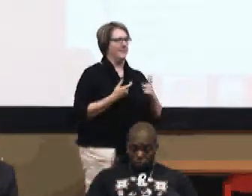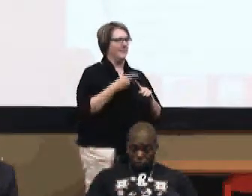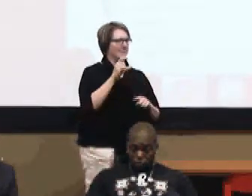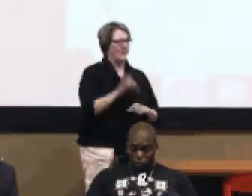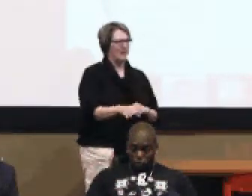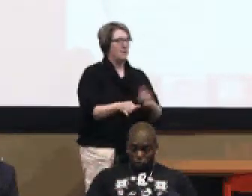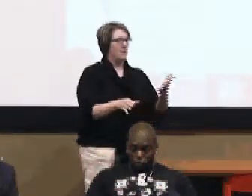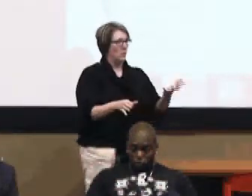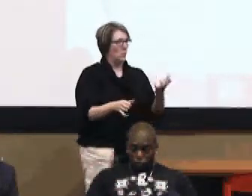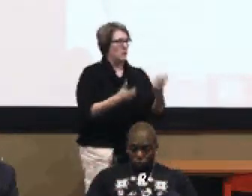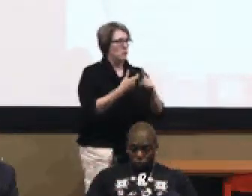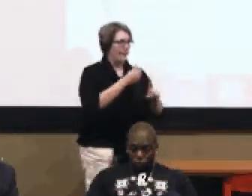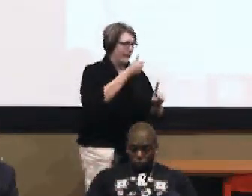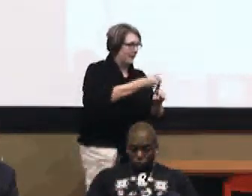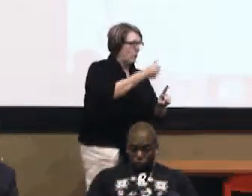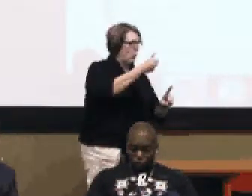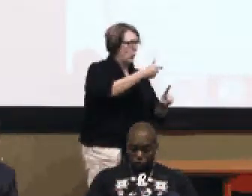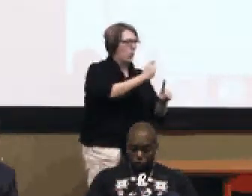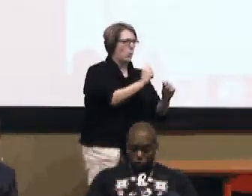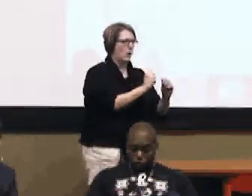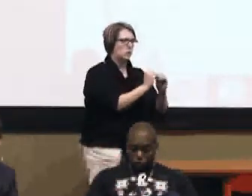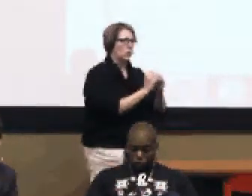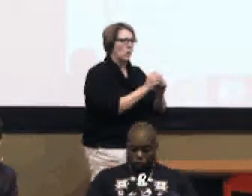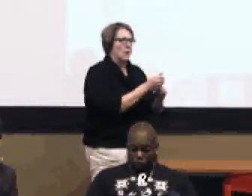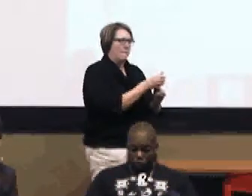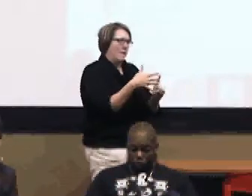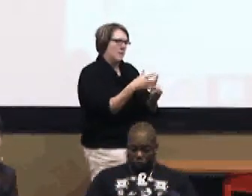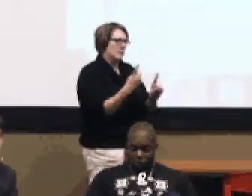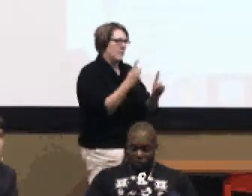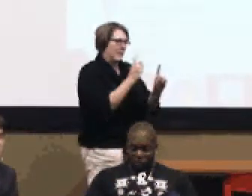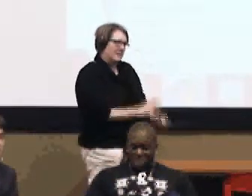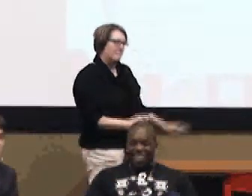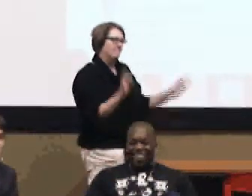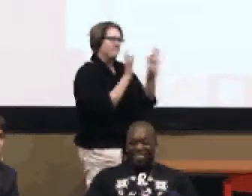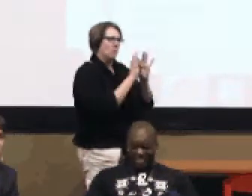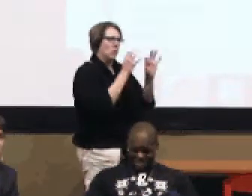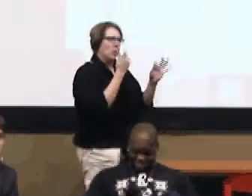to make an impact, or you want to build something substantial or significant